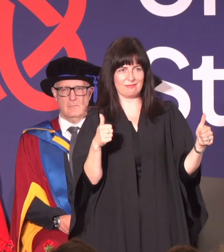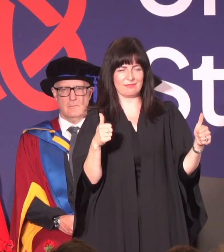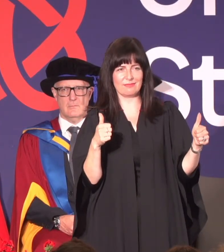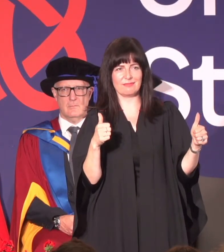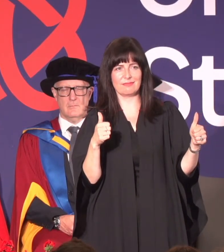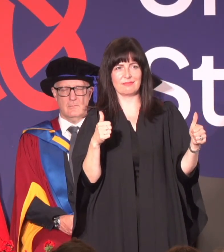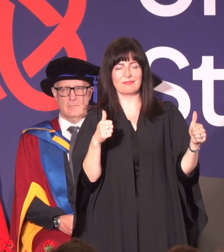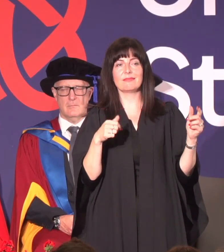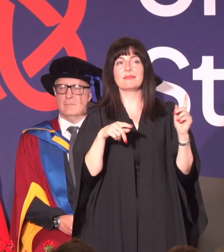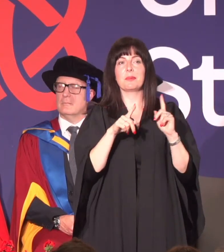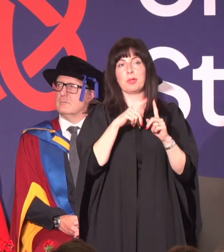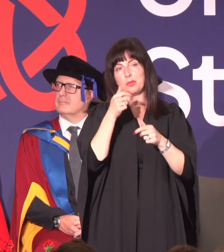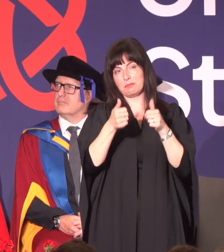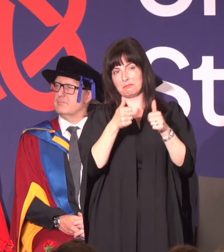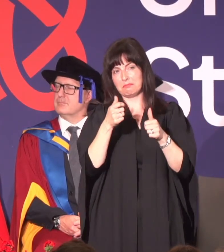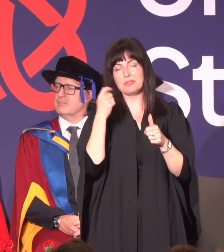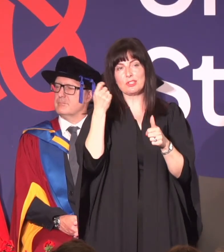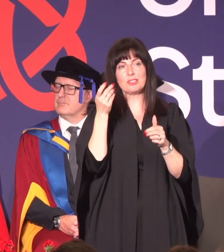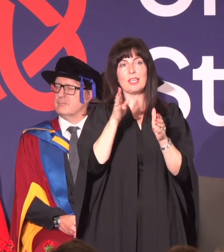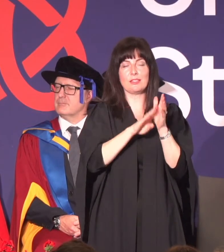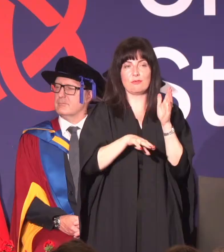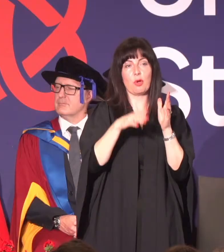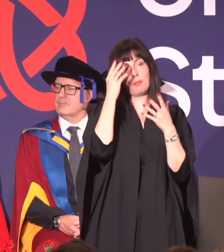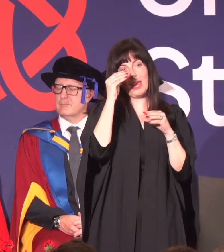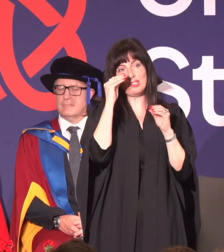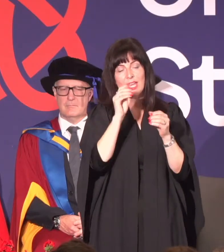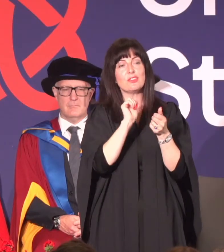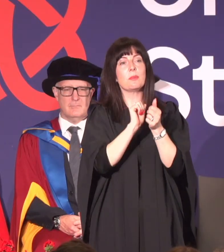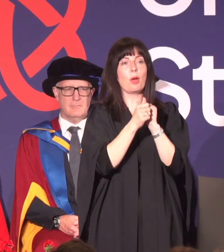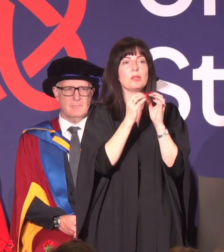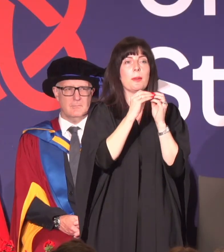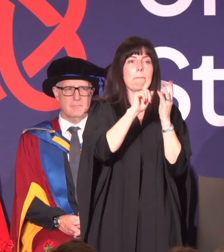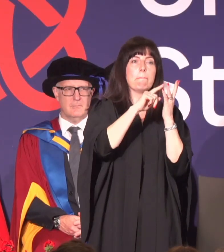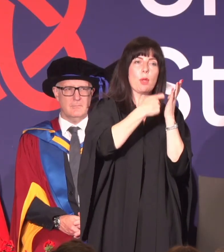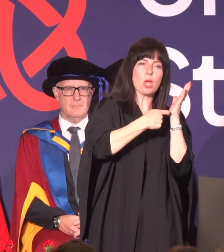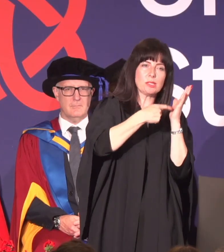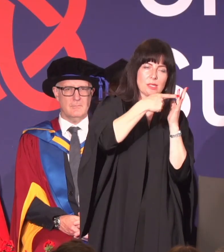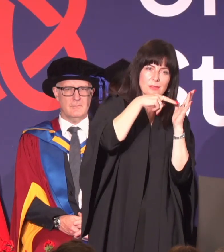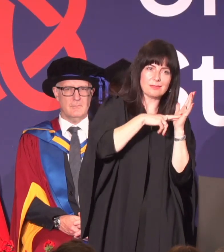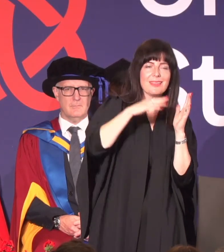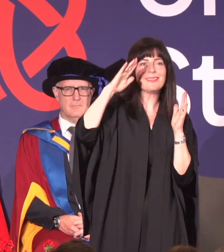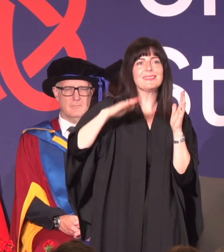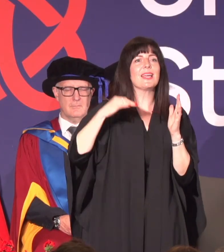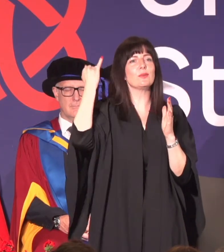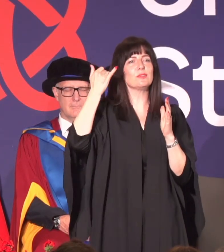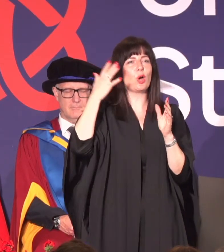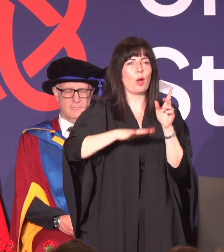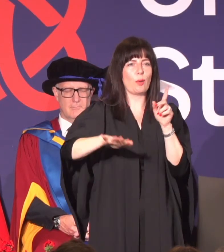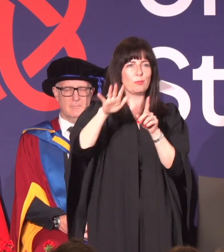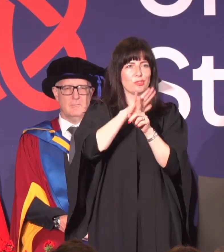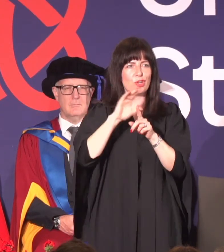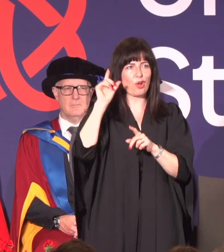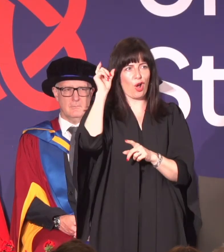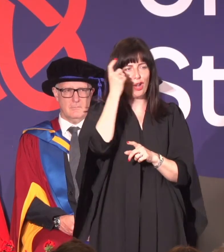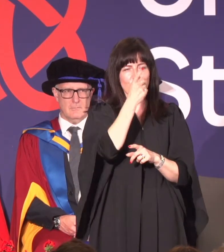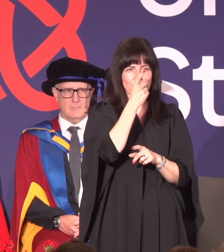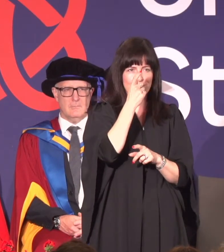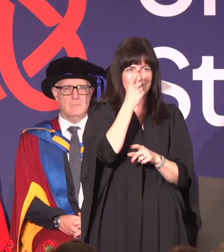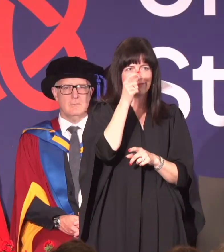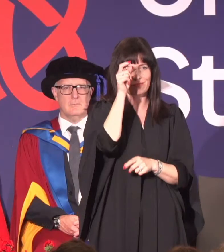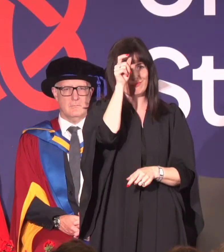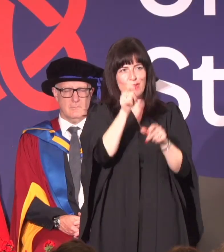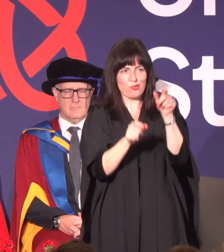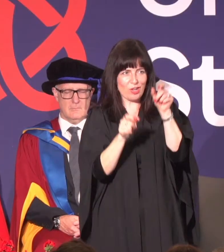also celebrate the success of graduates from education partners Burton and South Derbyshire College.